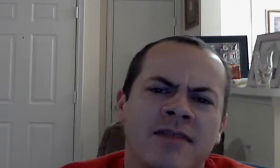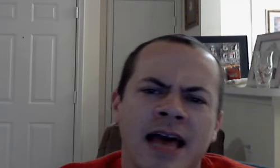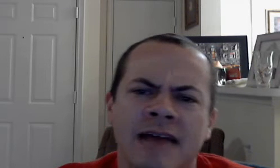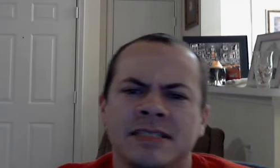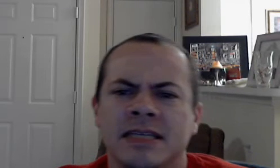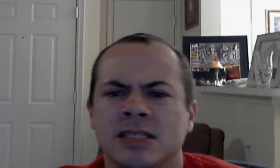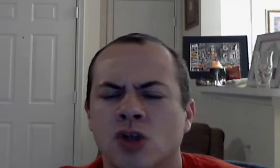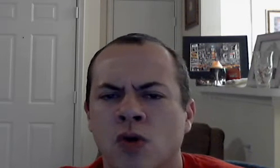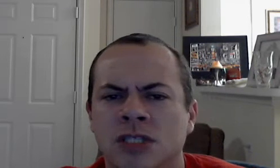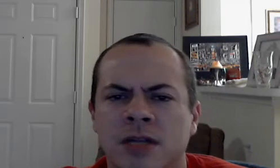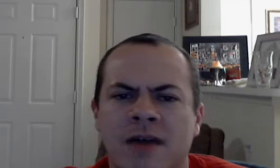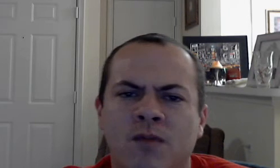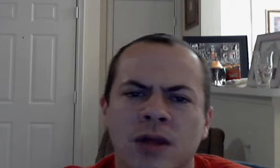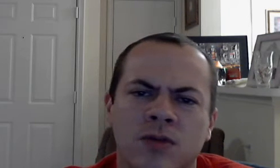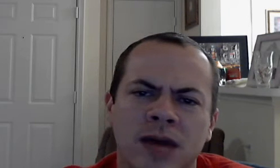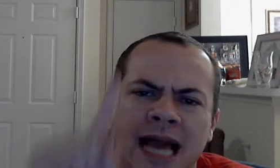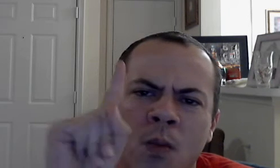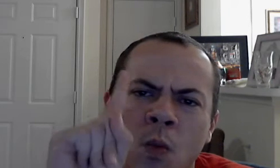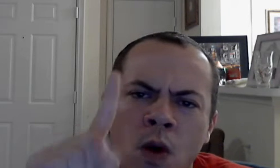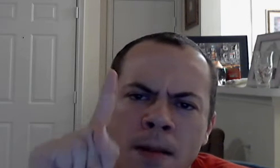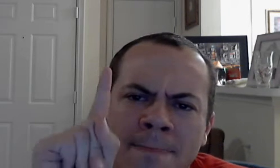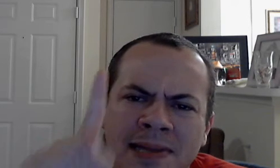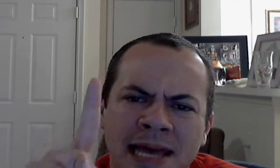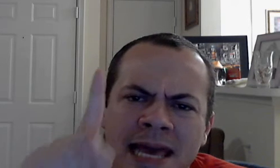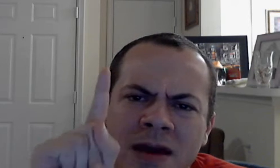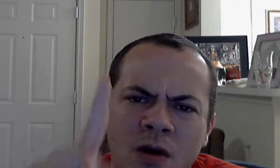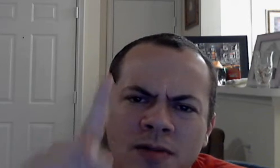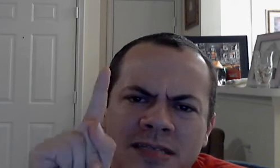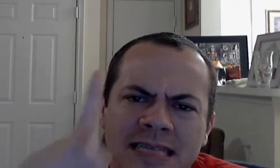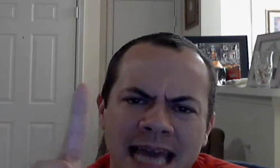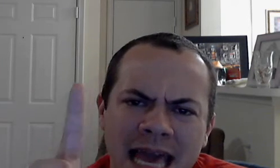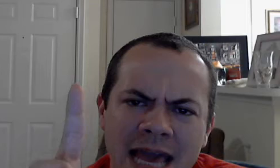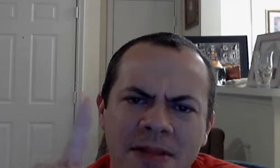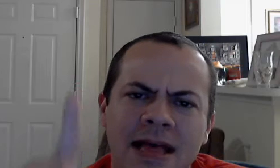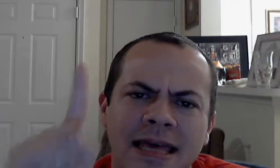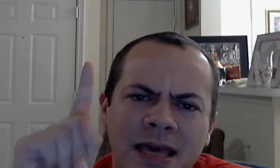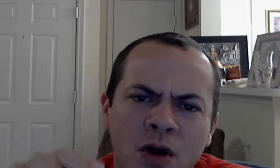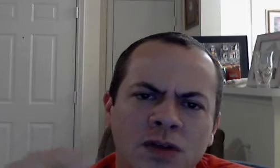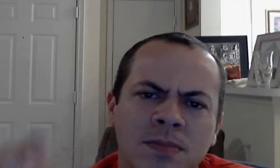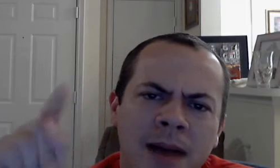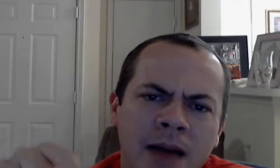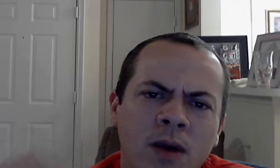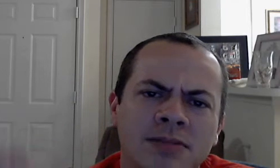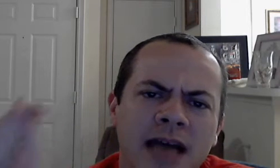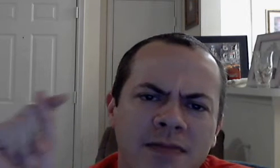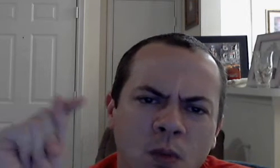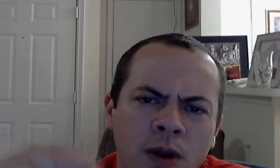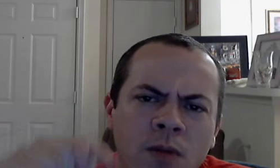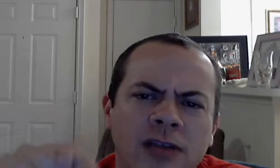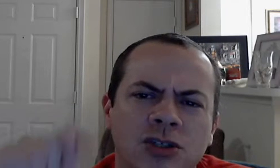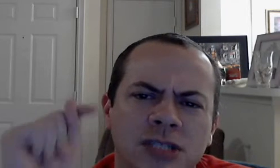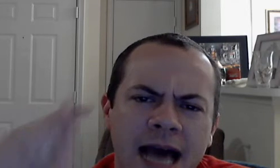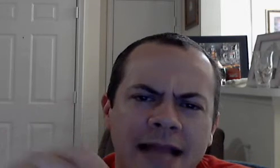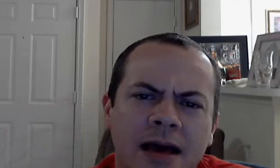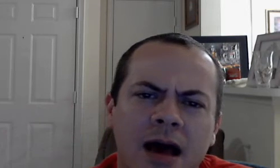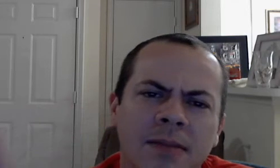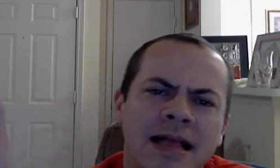five and a half, six. Total sitting at about 43. I got one play on this game. Get over to my website, thewinningwagers.com.